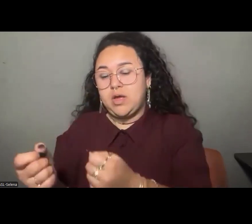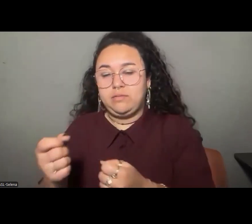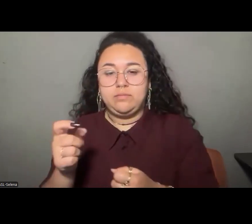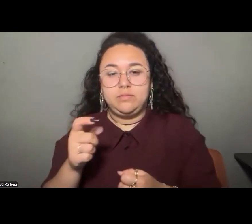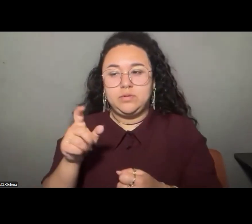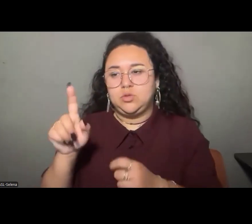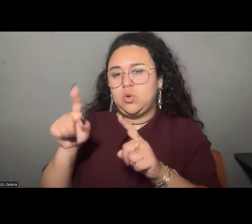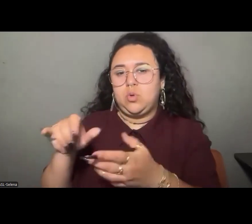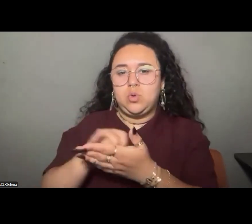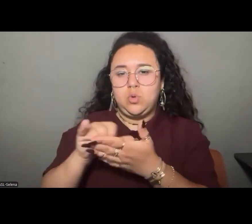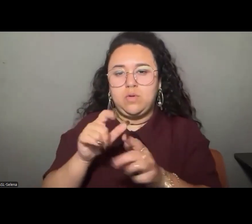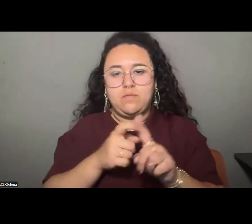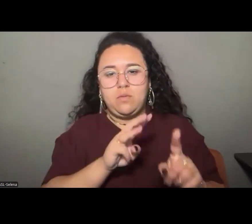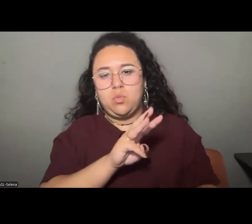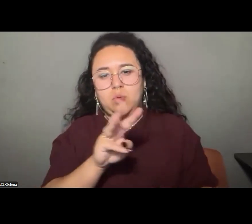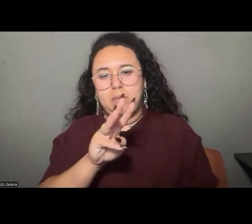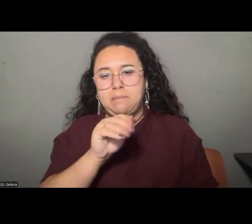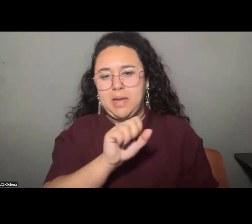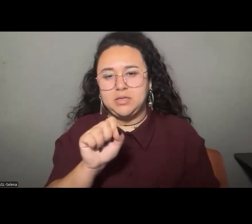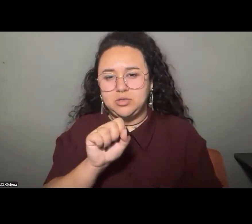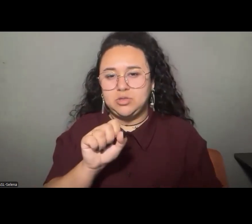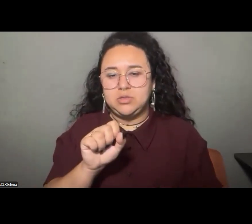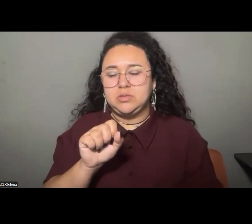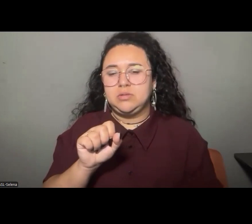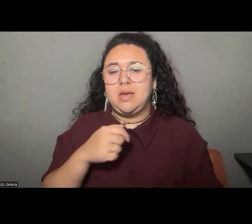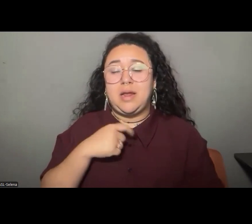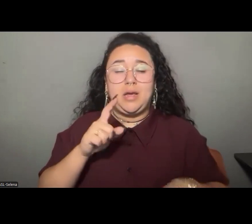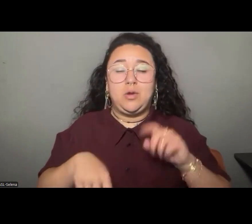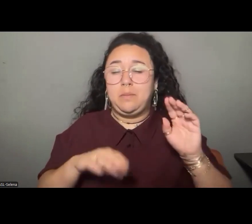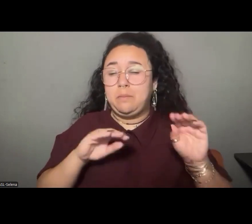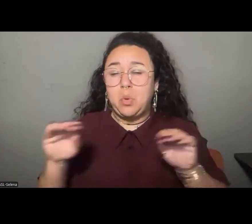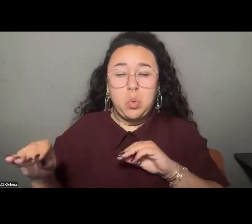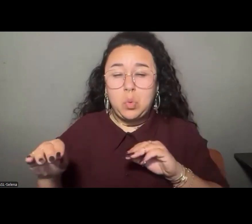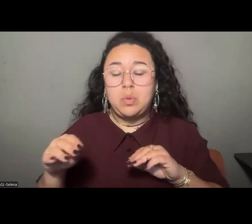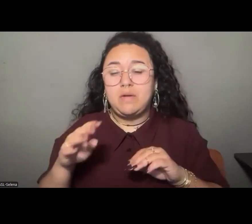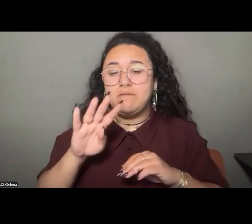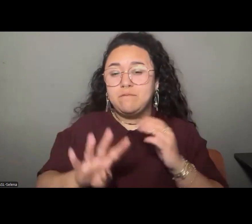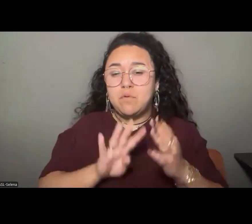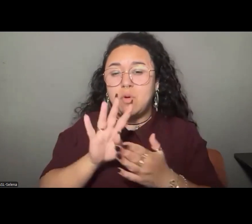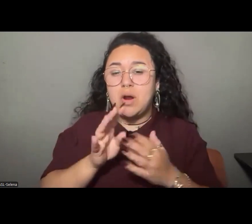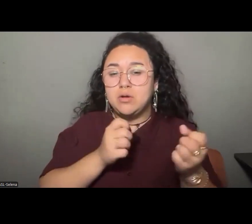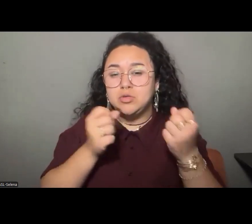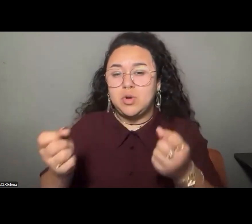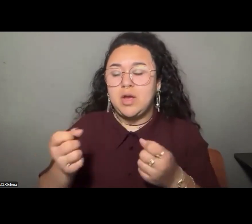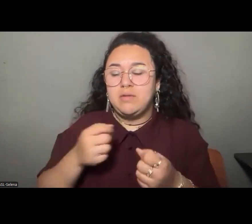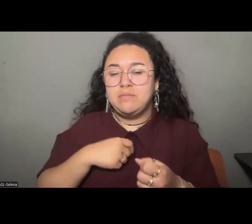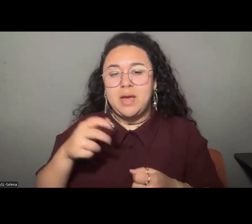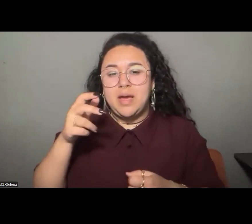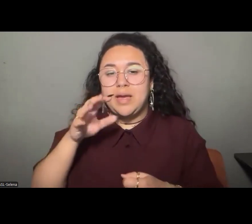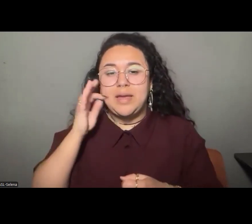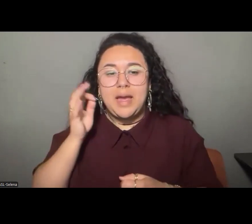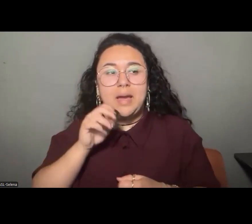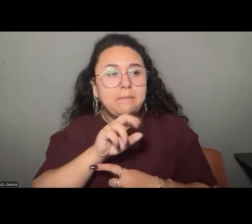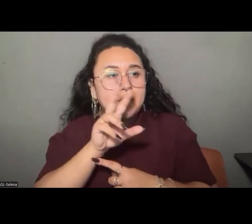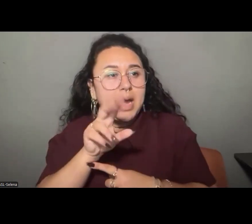I just can't move. Like it's a 4-hour drive, and I'm like, okay, you got to get in the car, and my cat is meowing and is looking anxious, and it's hot